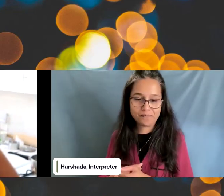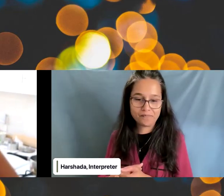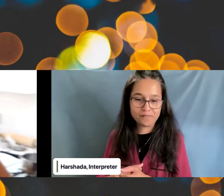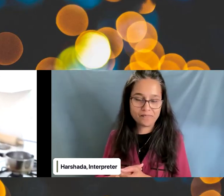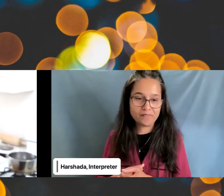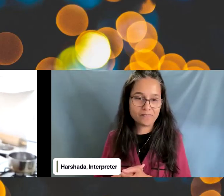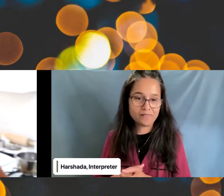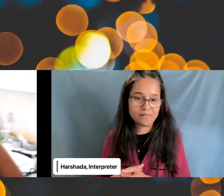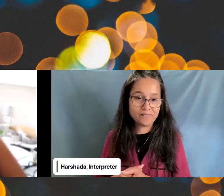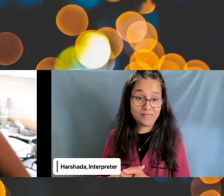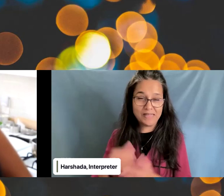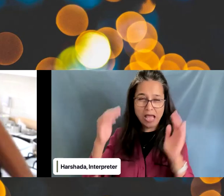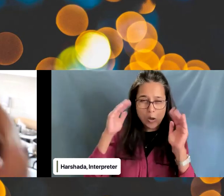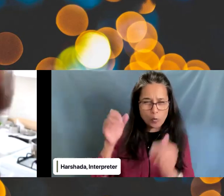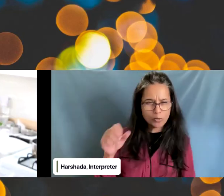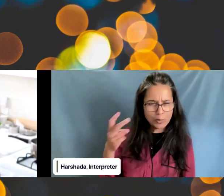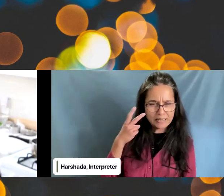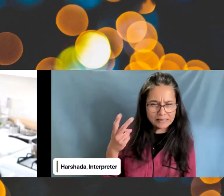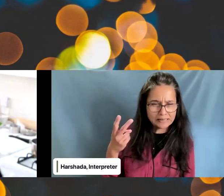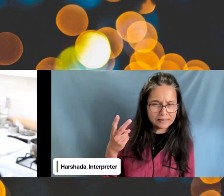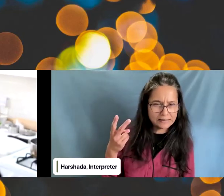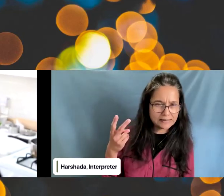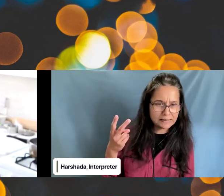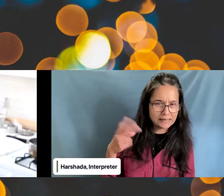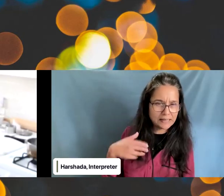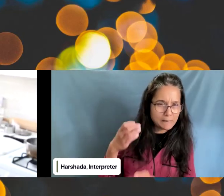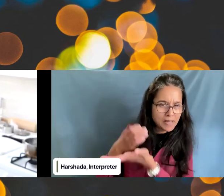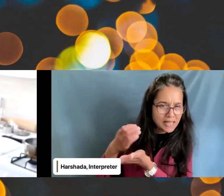go. And let's hope it's in focus. Otherwise, oh, you see.